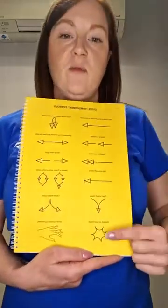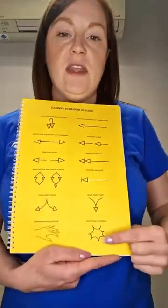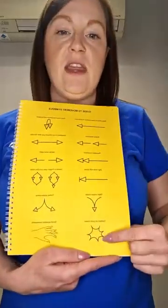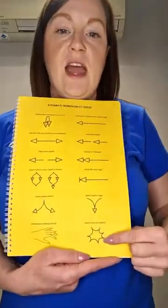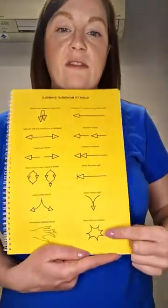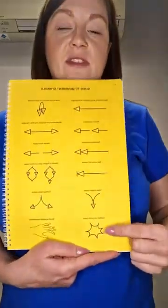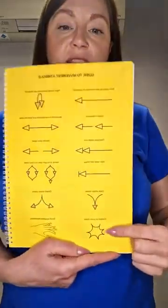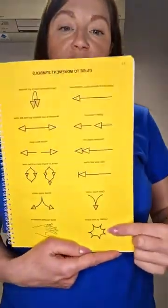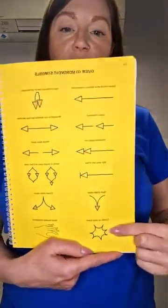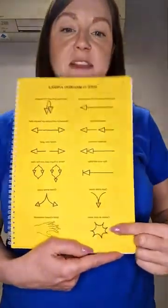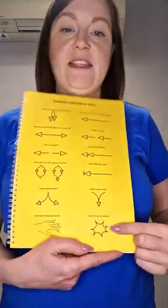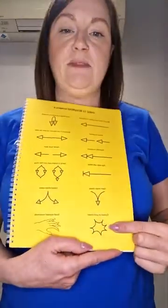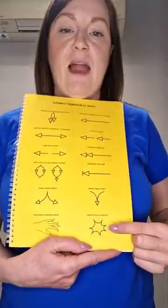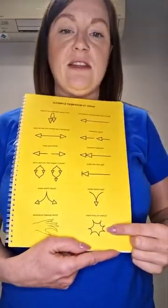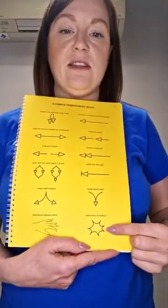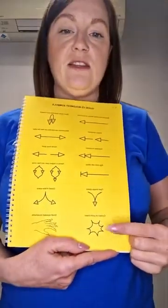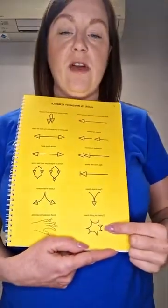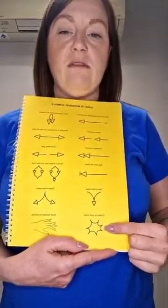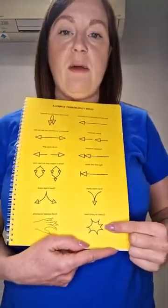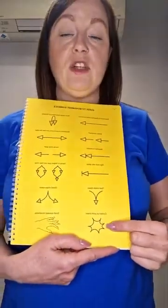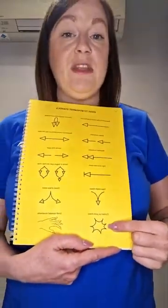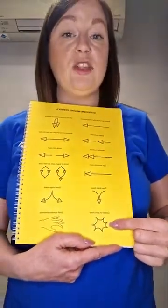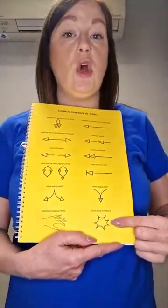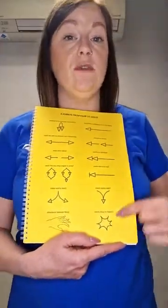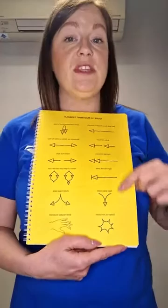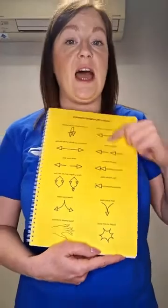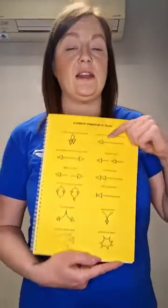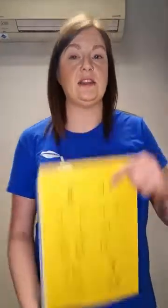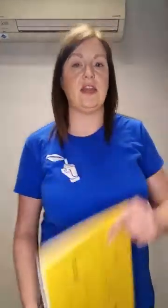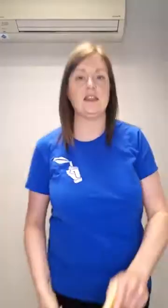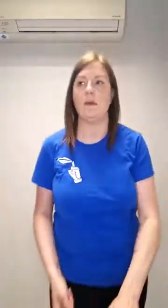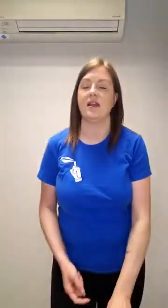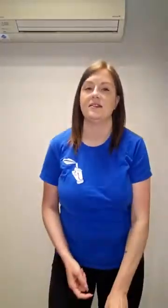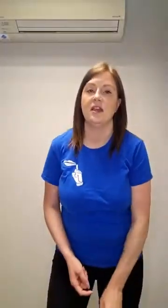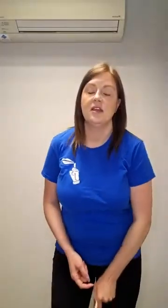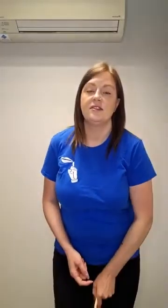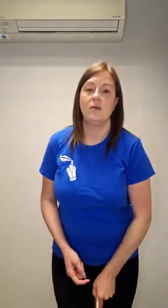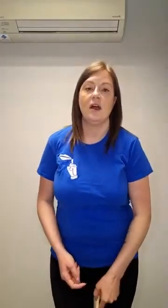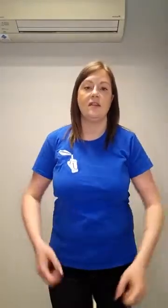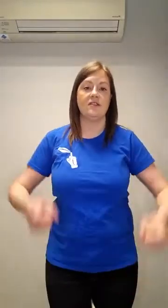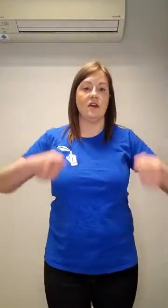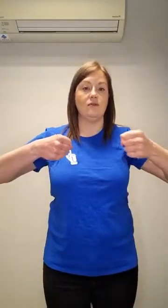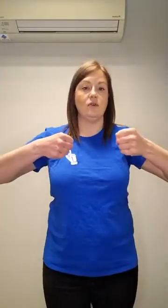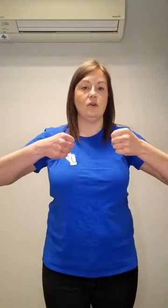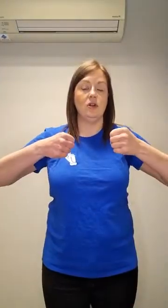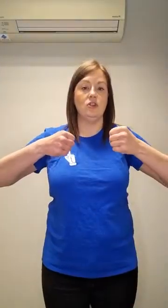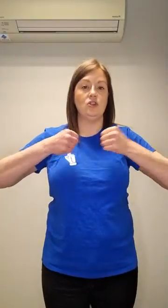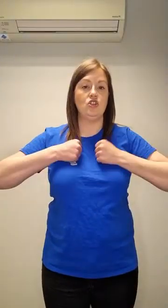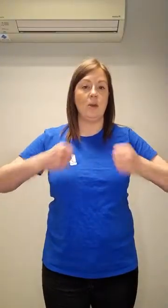We then have this lovely splat diagram, which means contact takes place. So like in the sign for